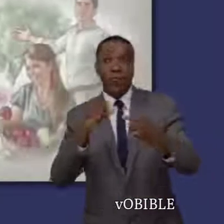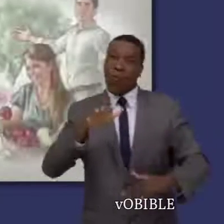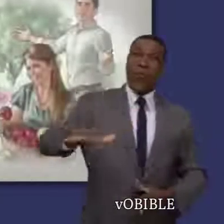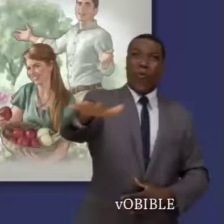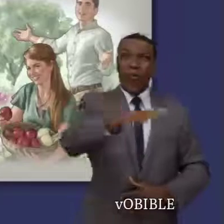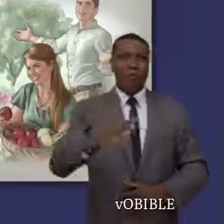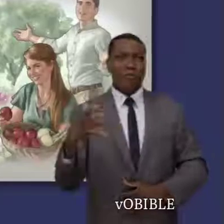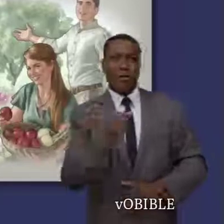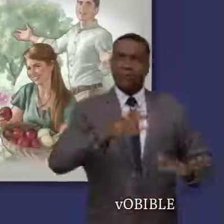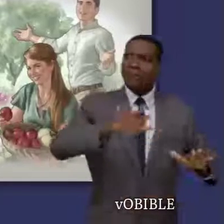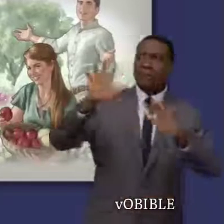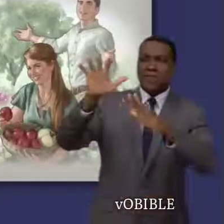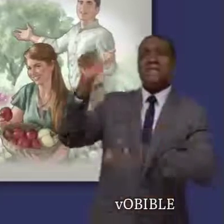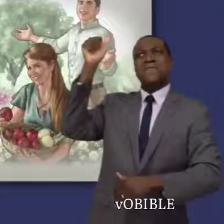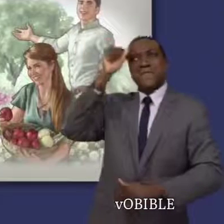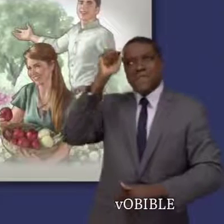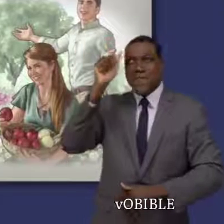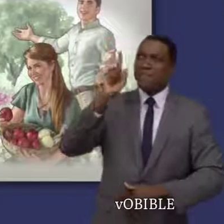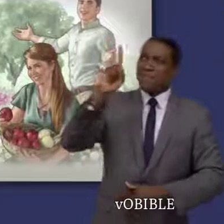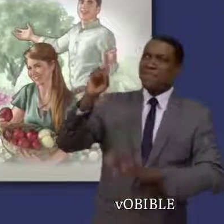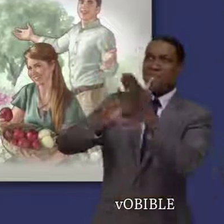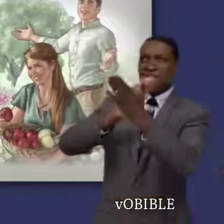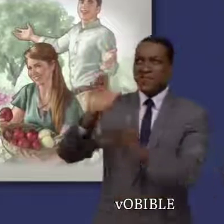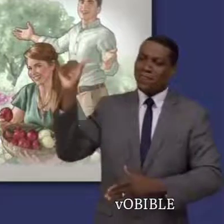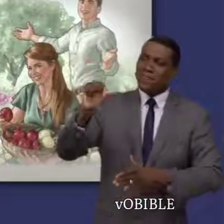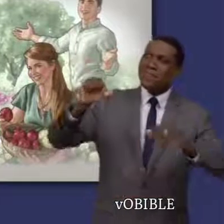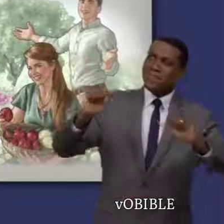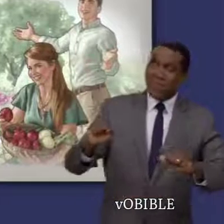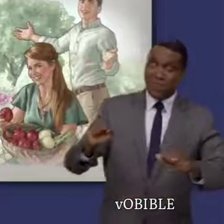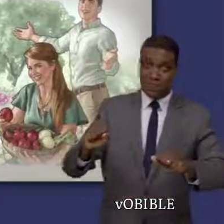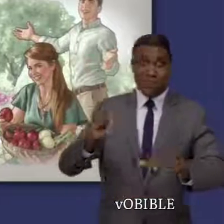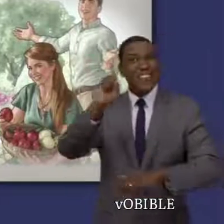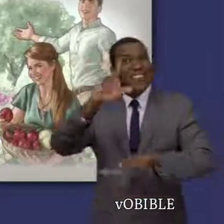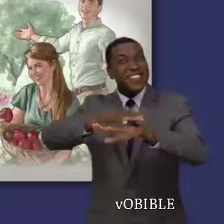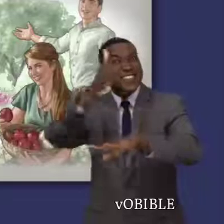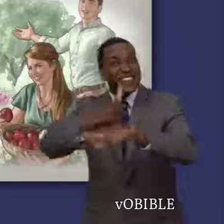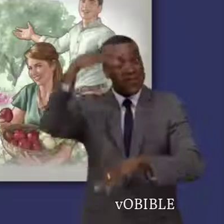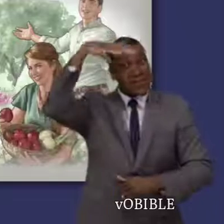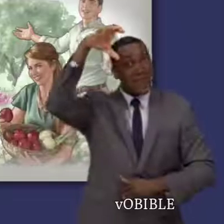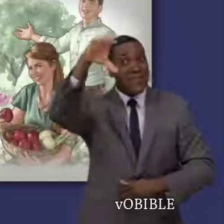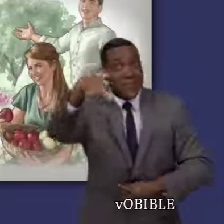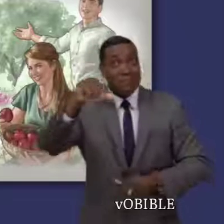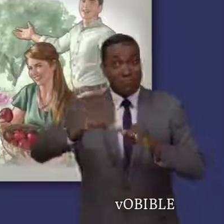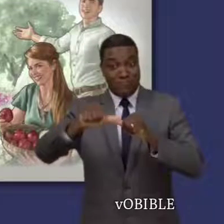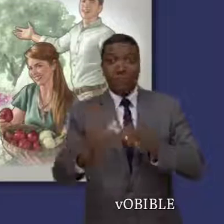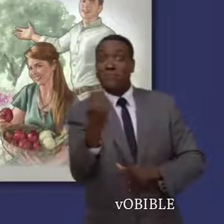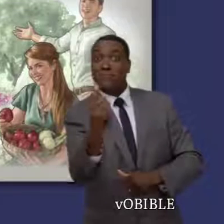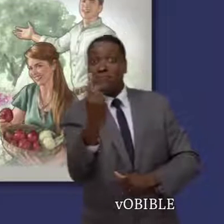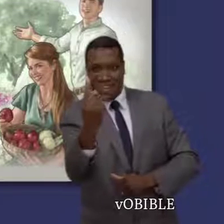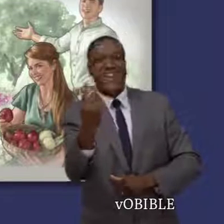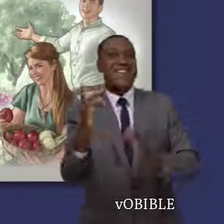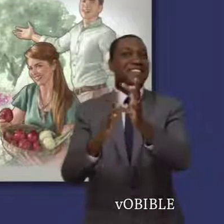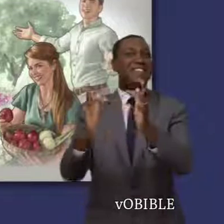Genesis sets the theme for the entire Bible. The vindication of Jehovah's right to rule and the fulfillment